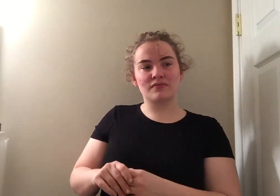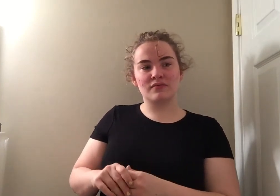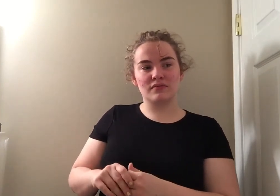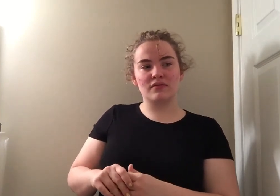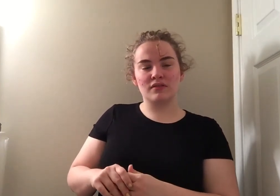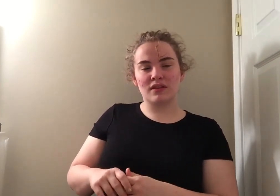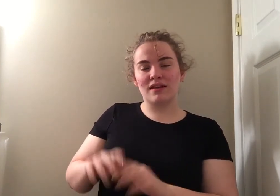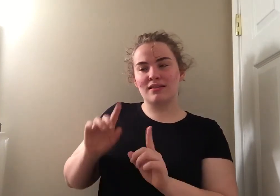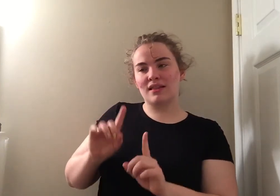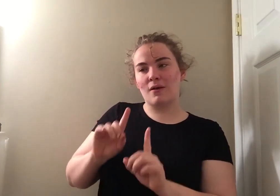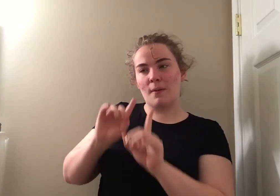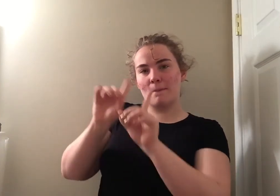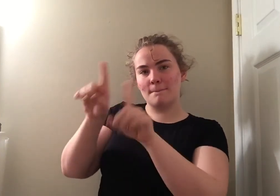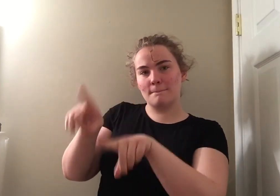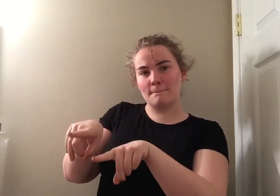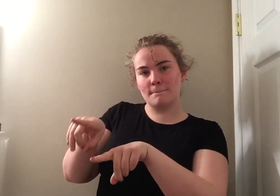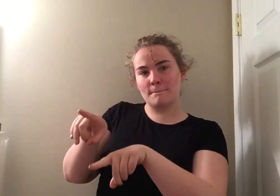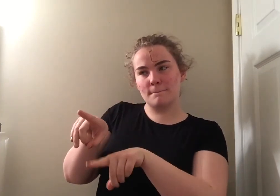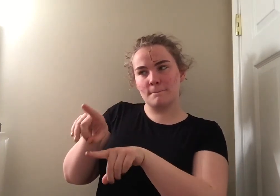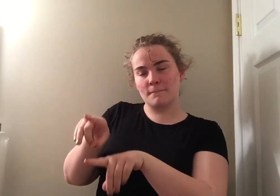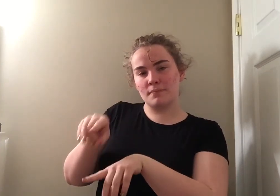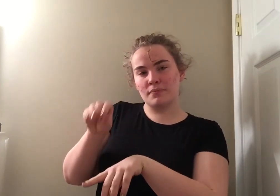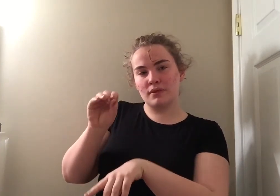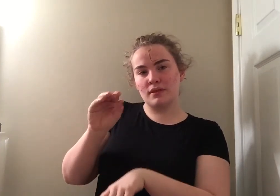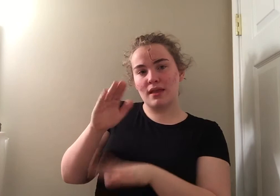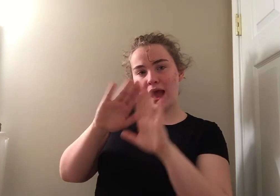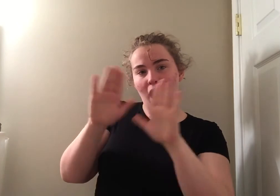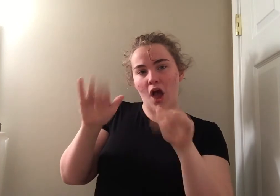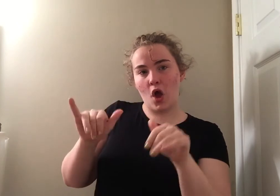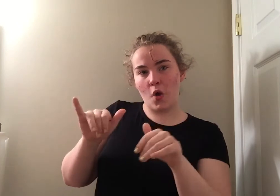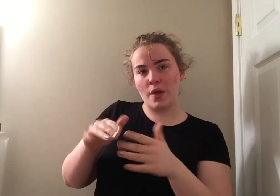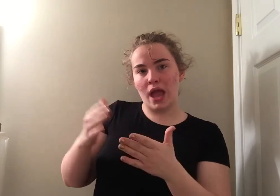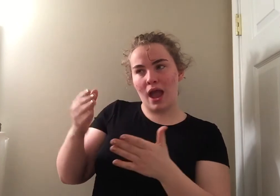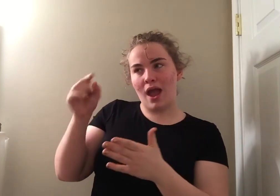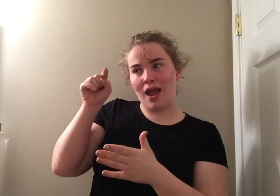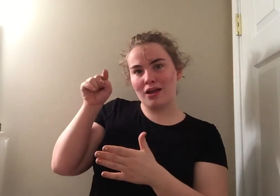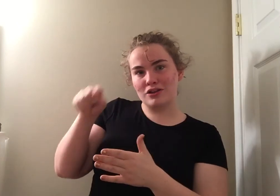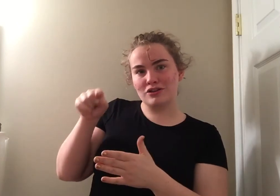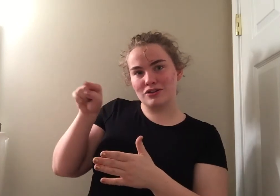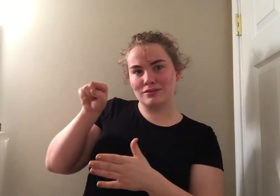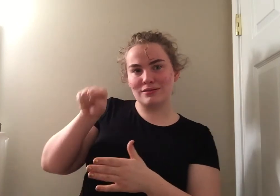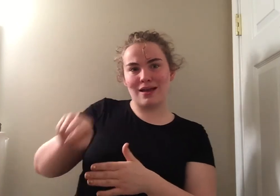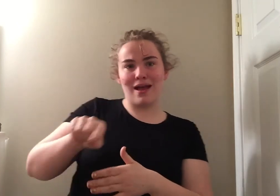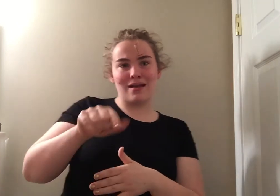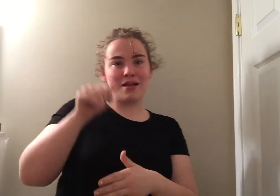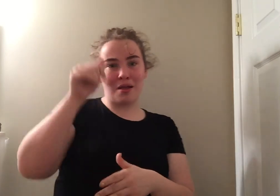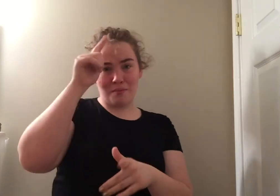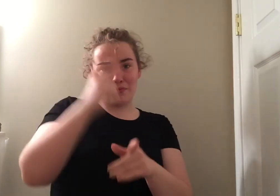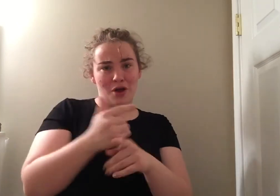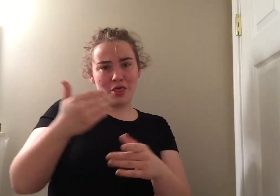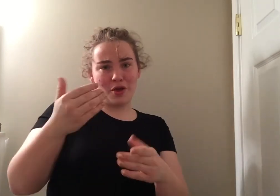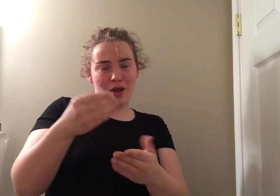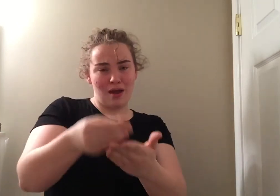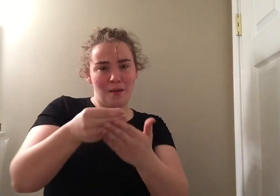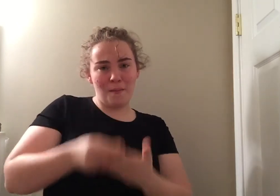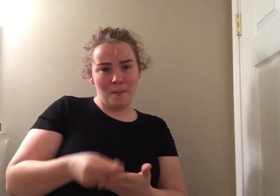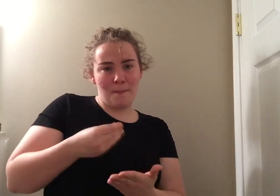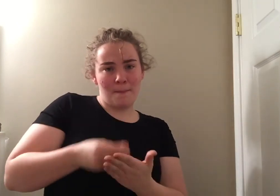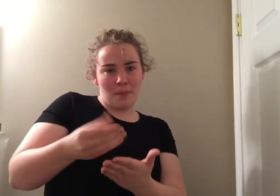it, and then he got more money than her. I completely forgot about that story. Amazing. Because not